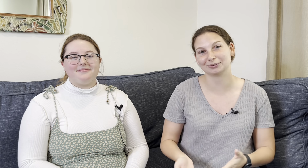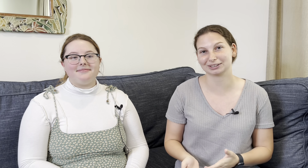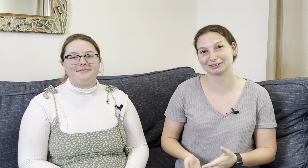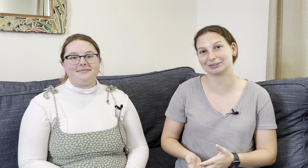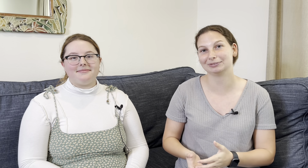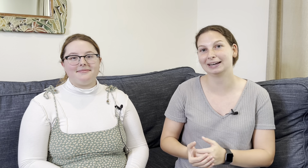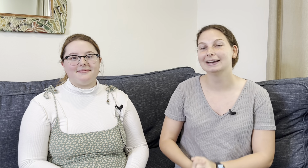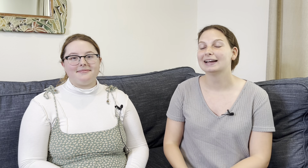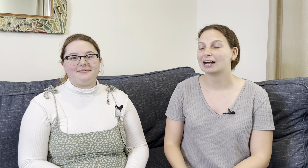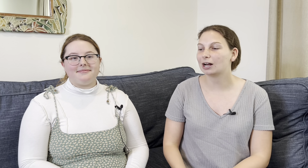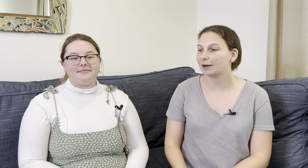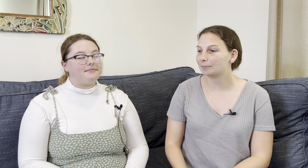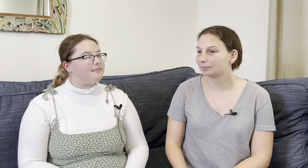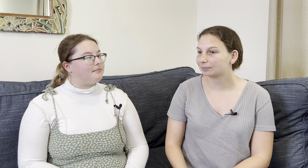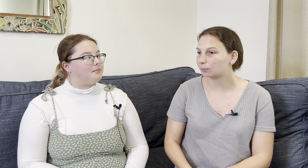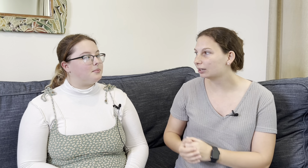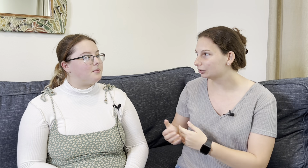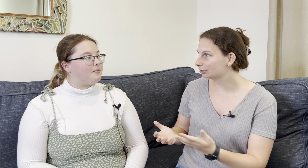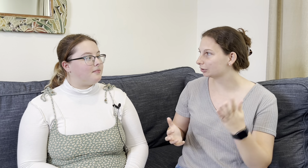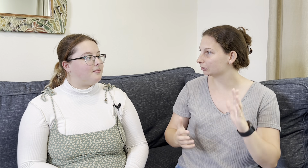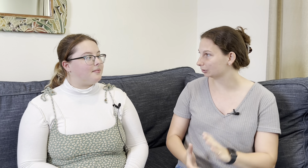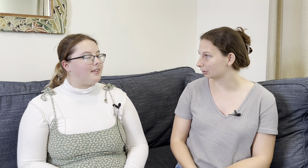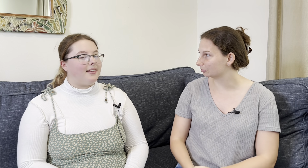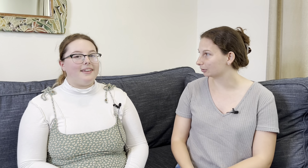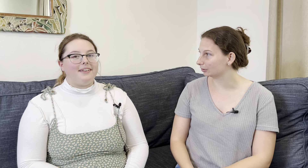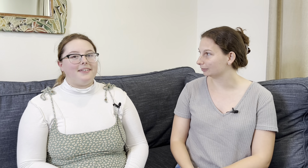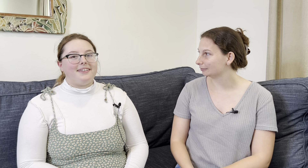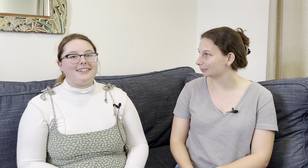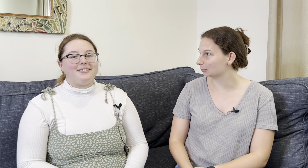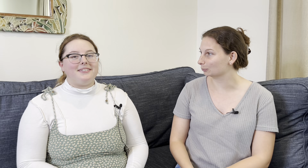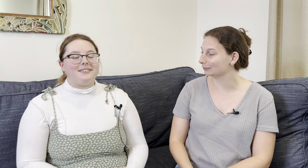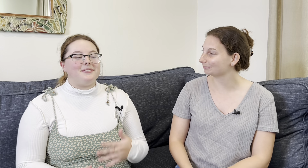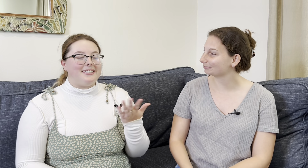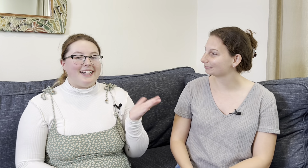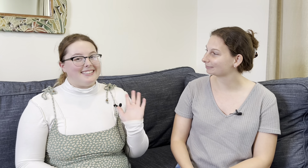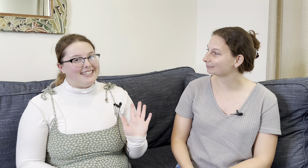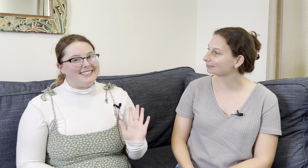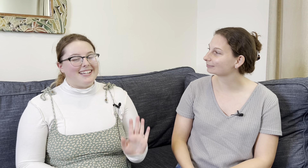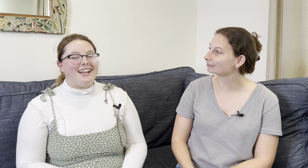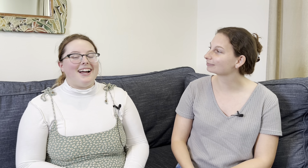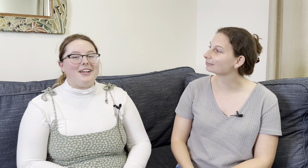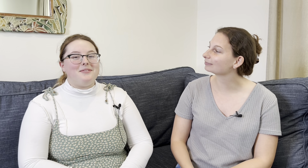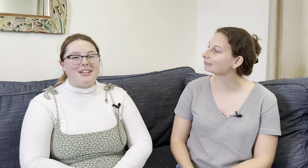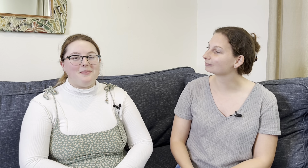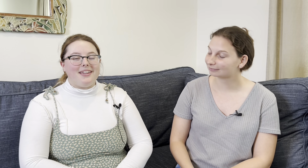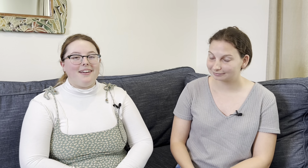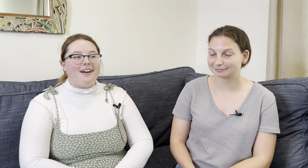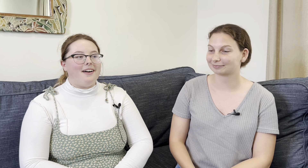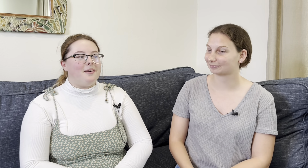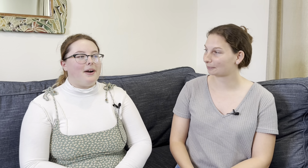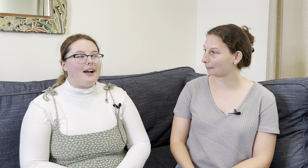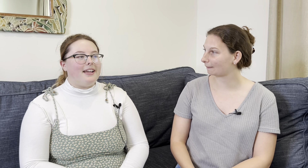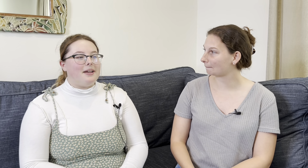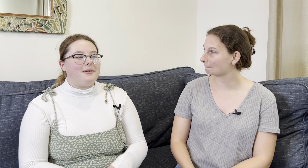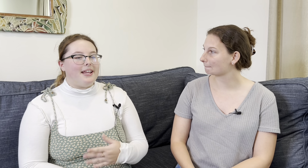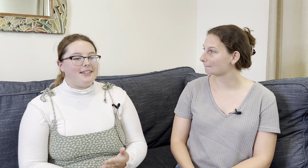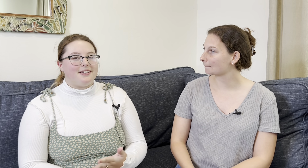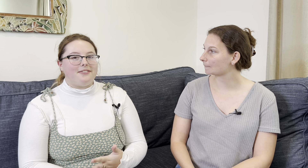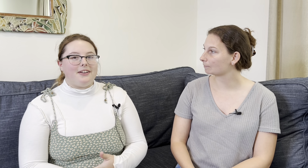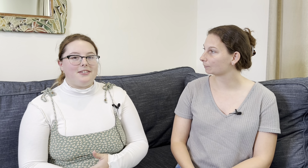works for me. Why don't you introduce yourself for the moment? Well, as Lydia said, I'm Jamie. I am an ASL 5 student